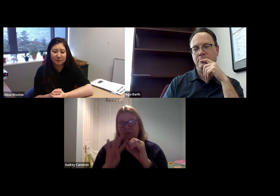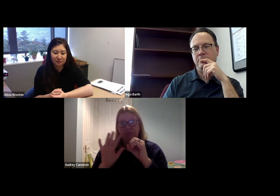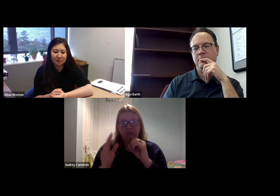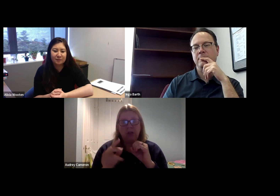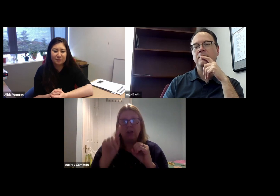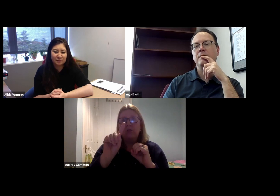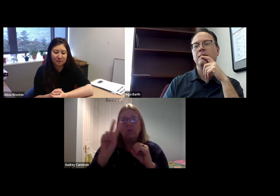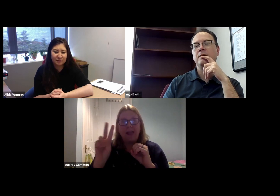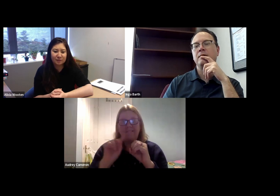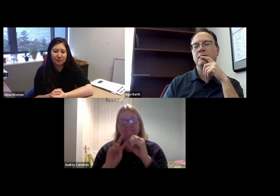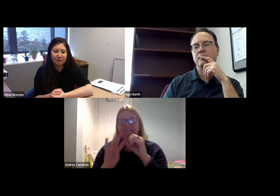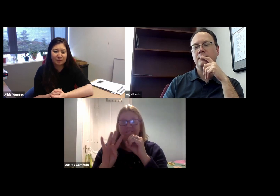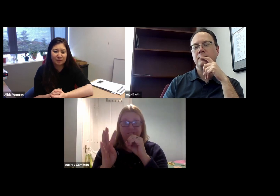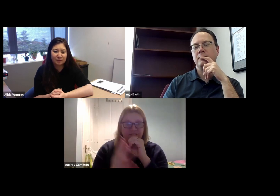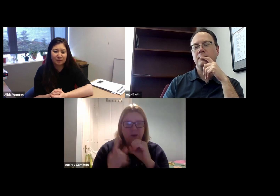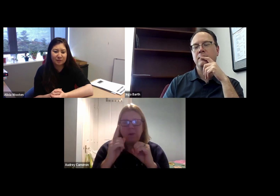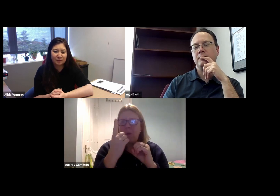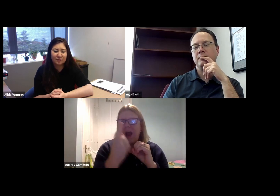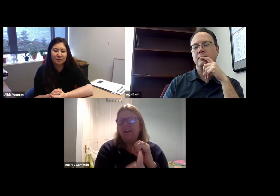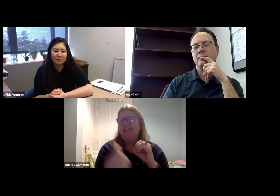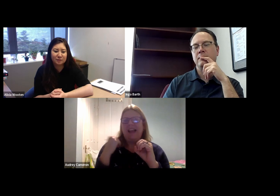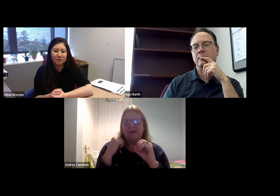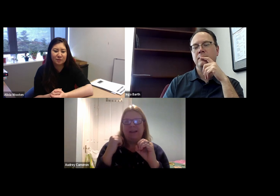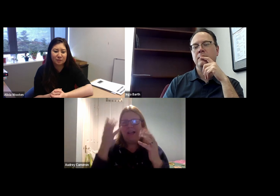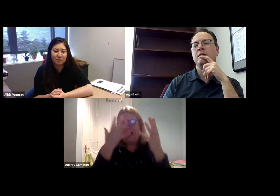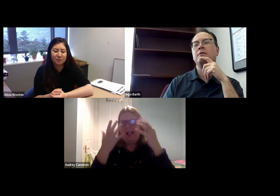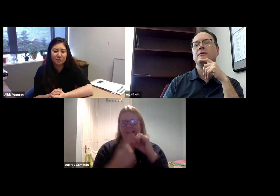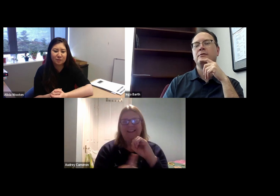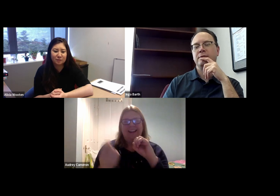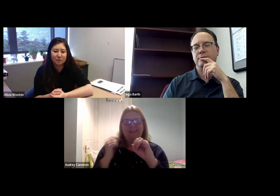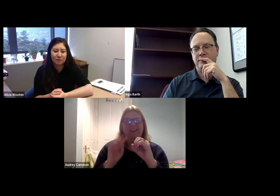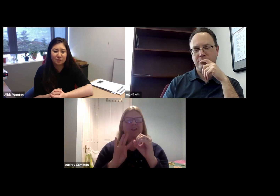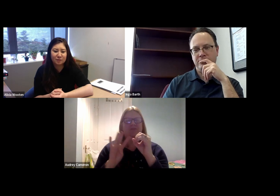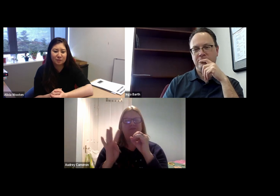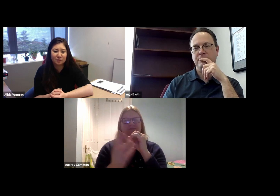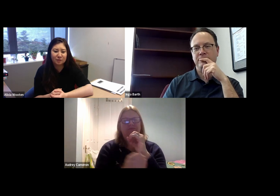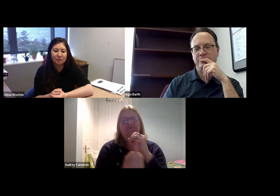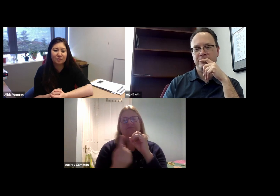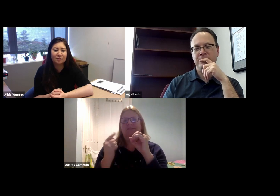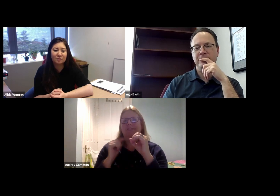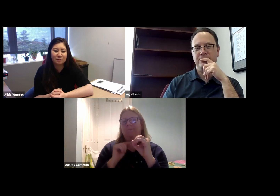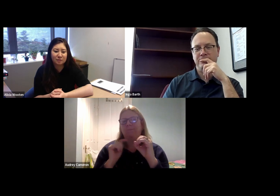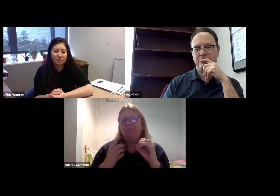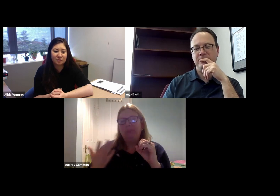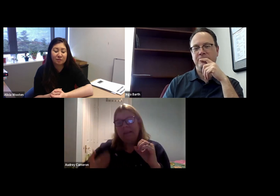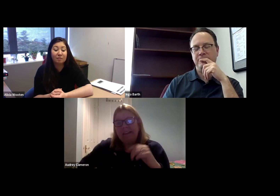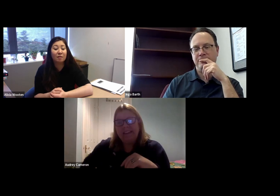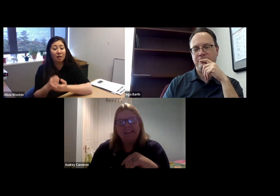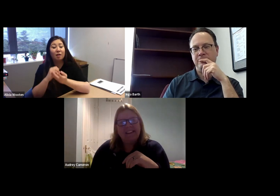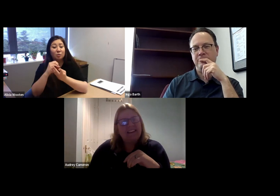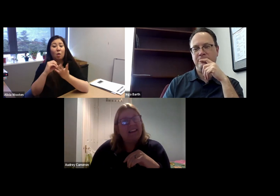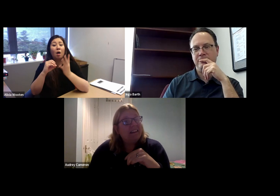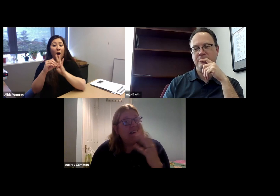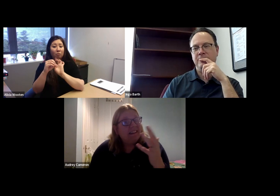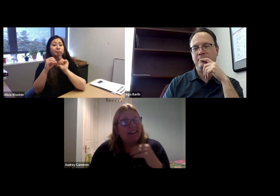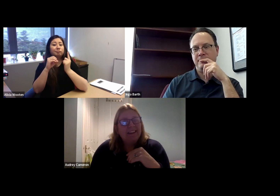And we've also discussed the rings too. You can represent them with numbers 1,